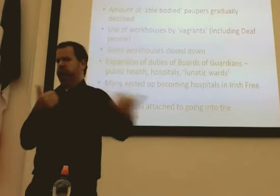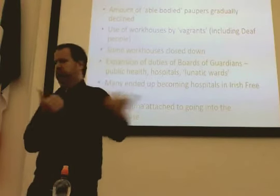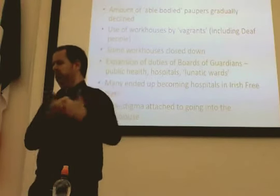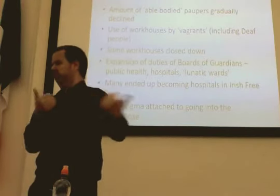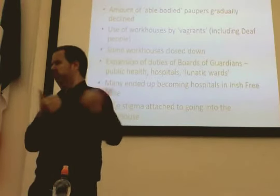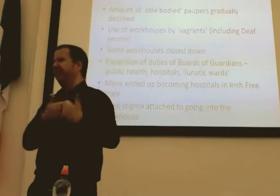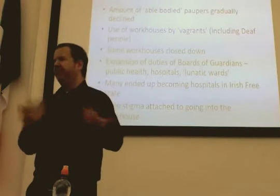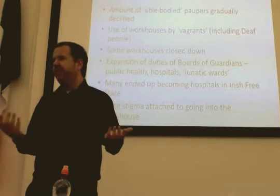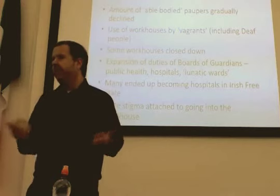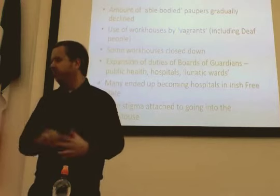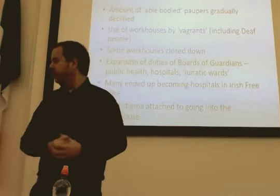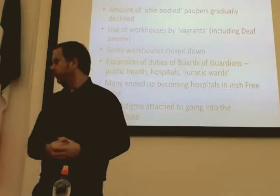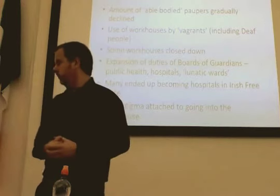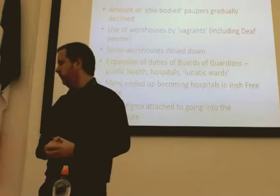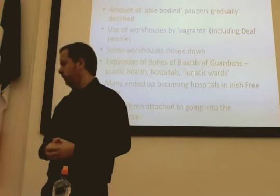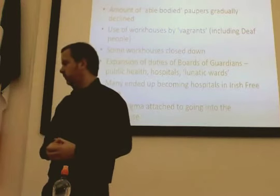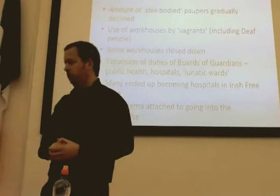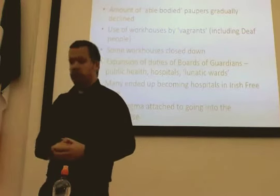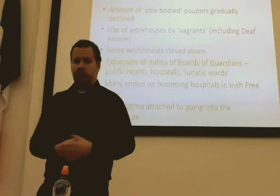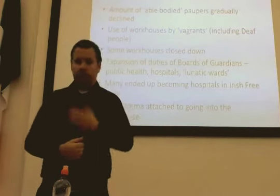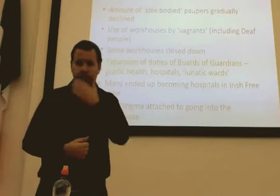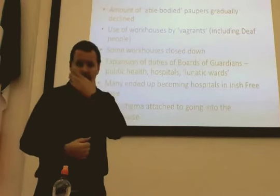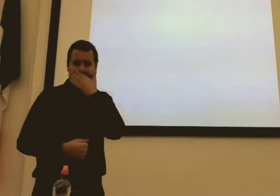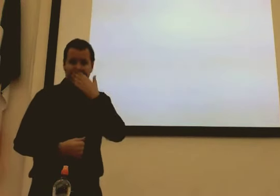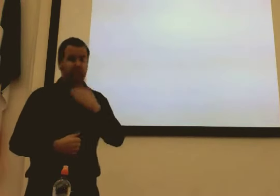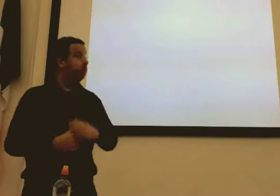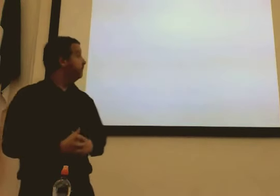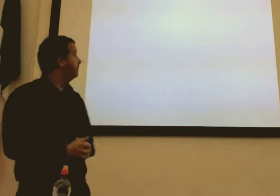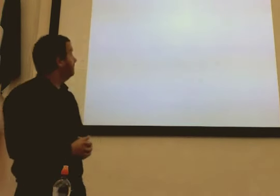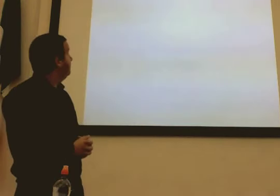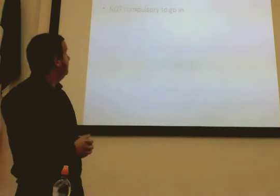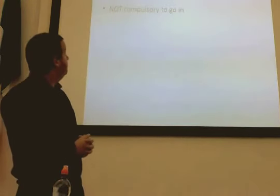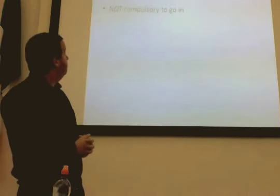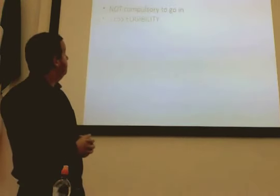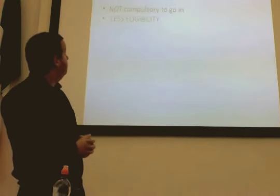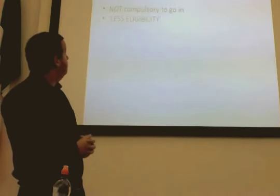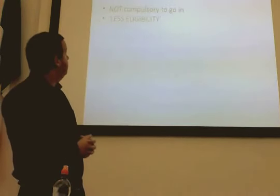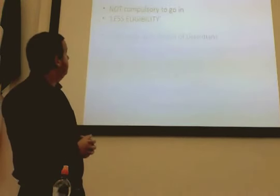And anyone who has been into a workhouse, you would associate with.